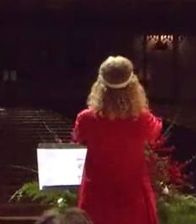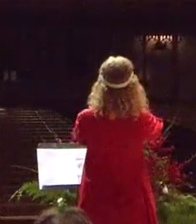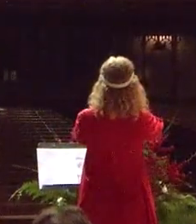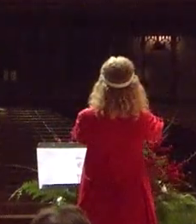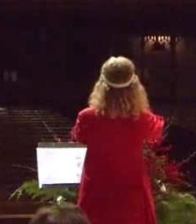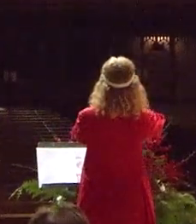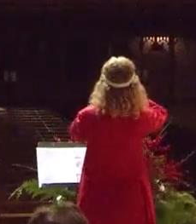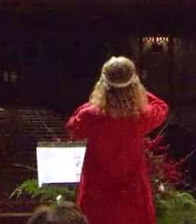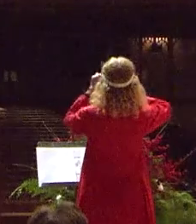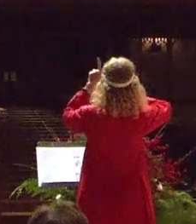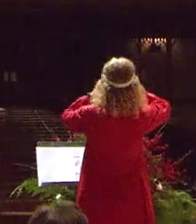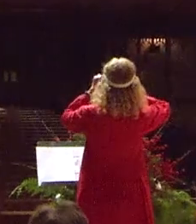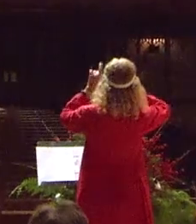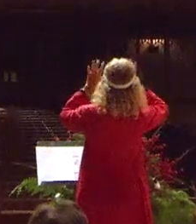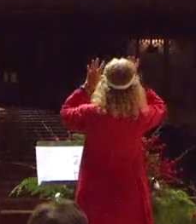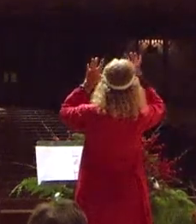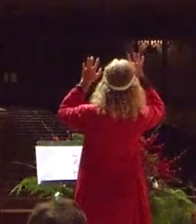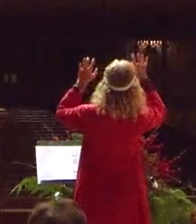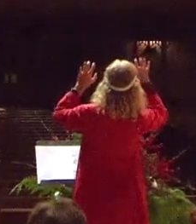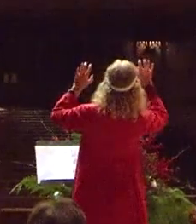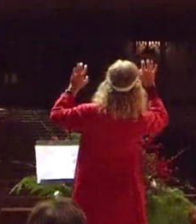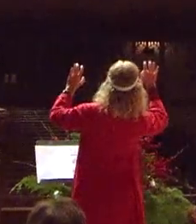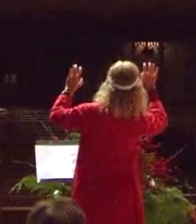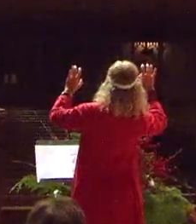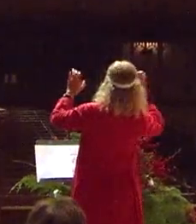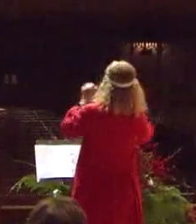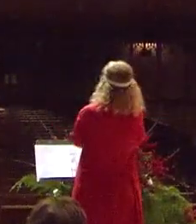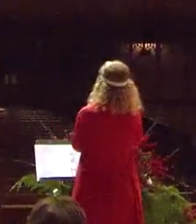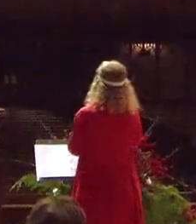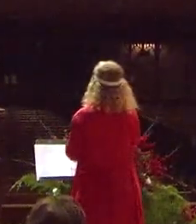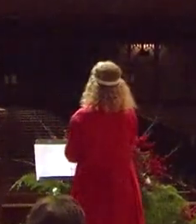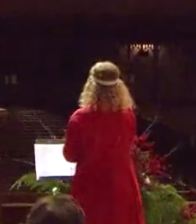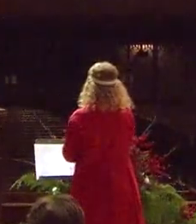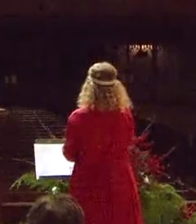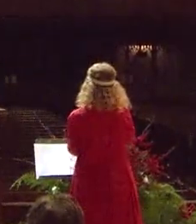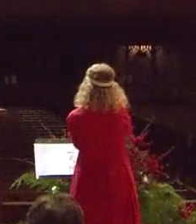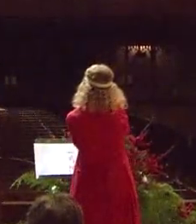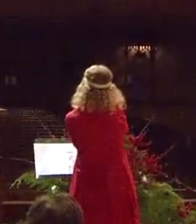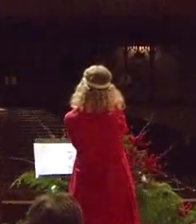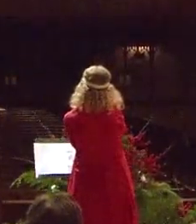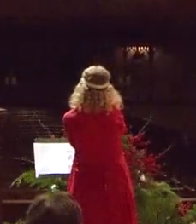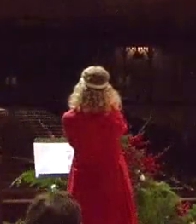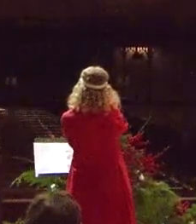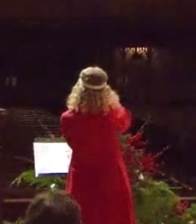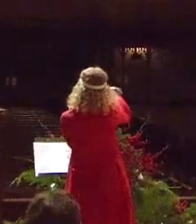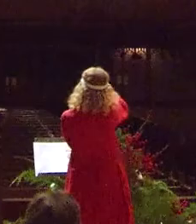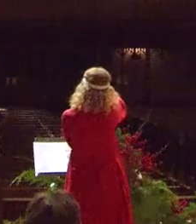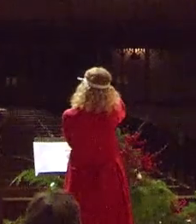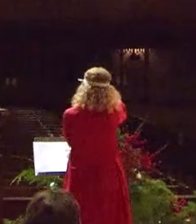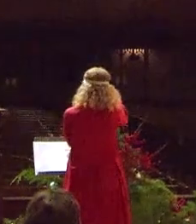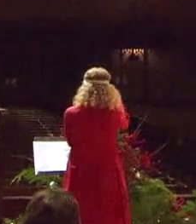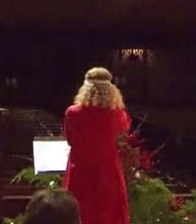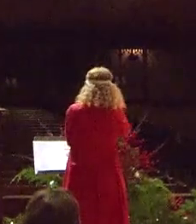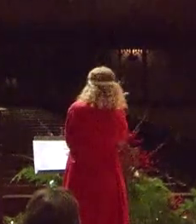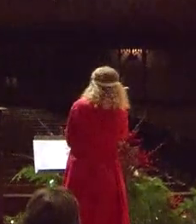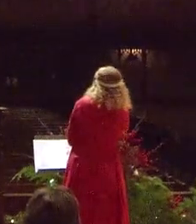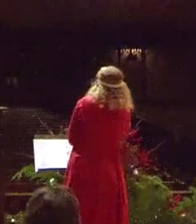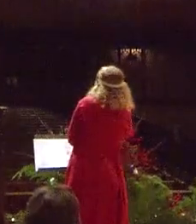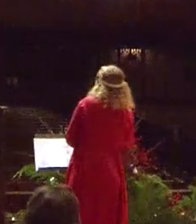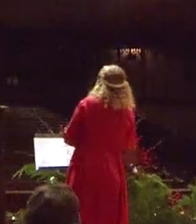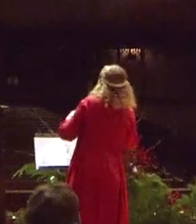shining stars, with dogs barking in the distance, and the beautiful sound of